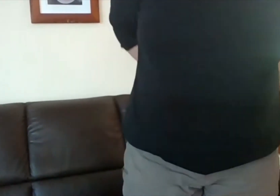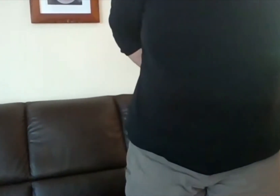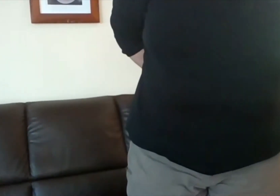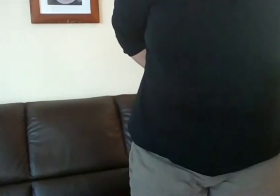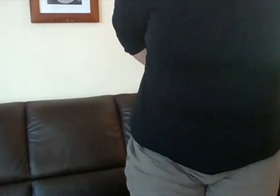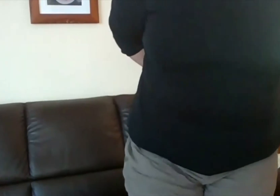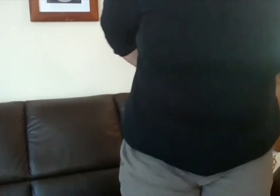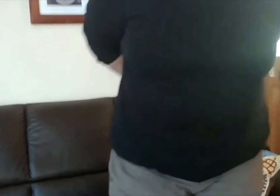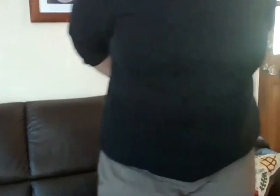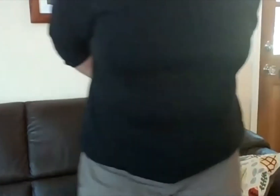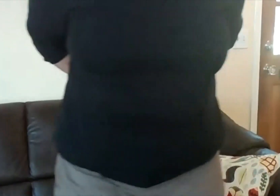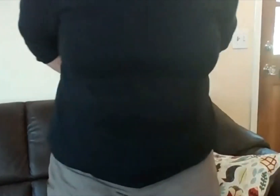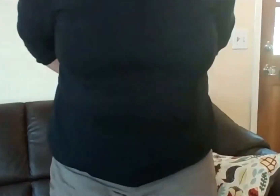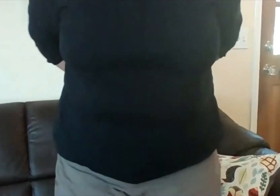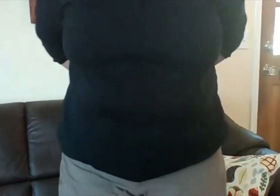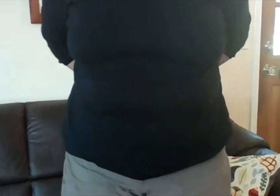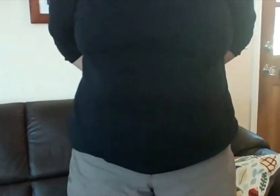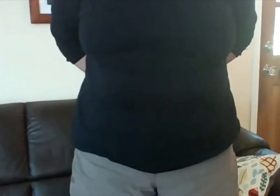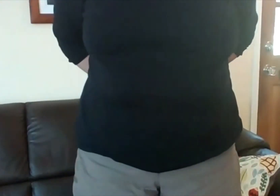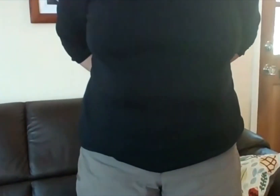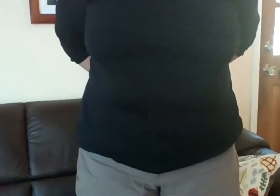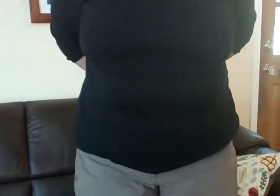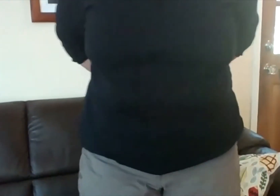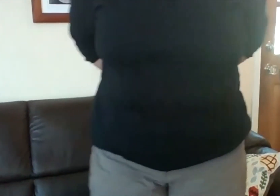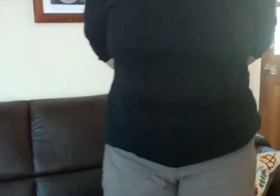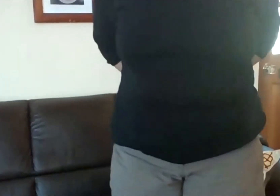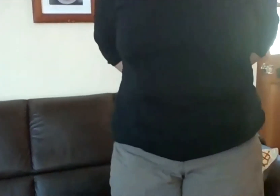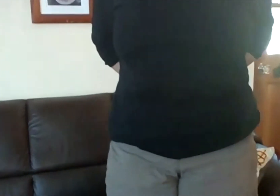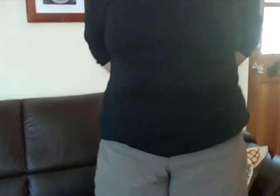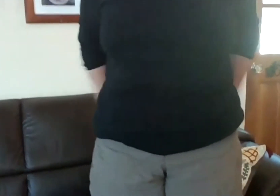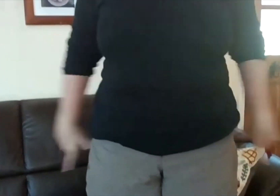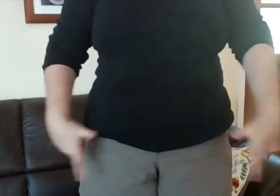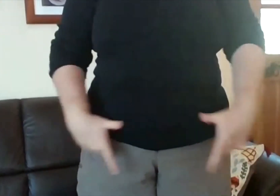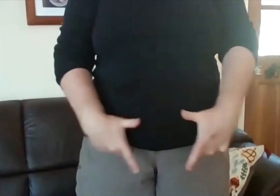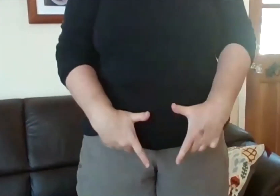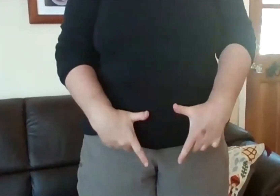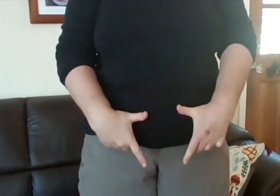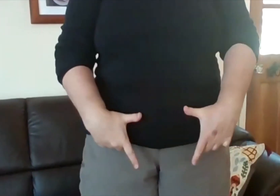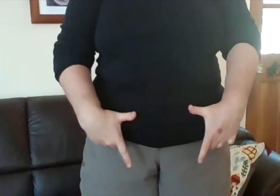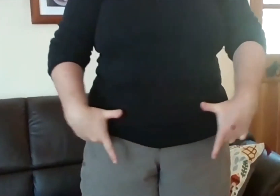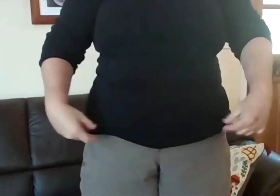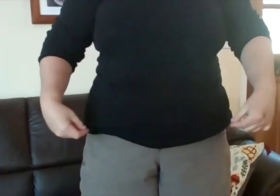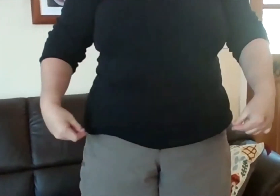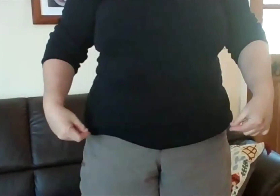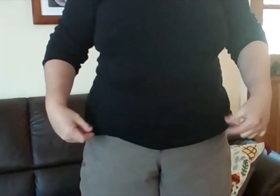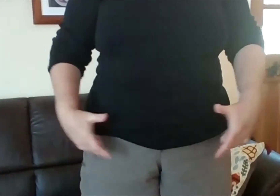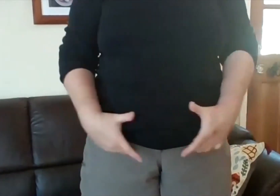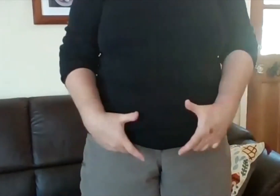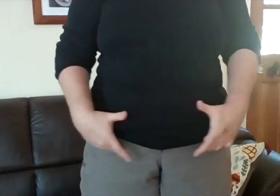And while I'm standing here, let me also do underwear, which is kind of, it's like